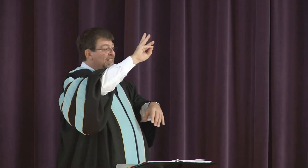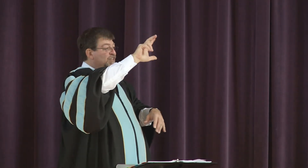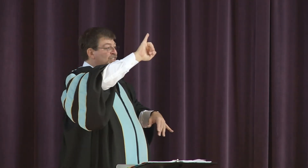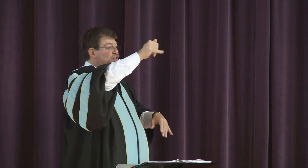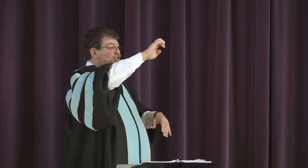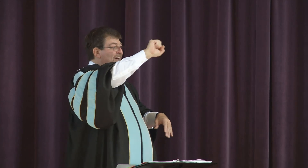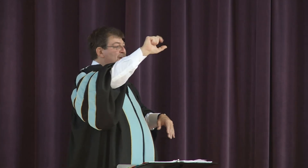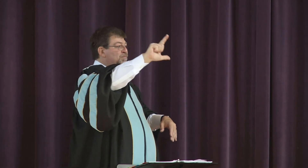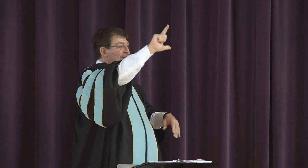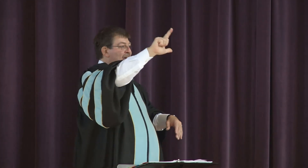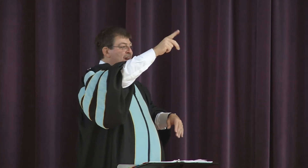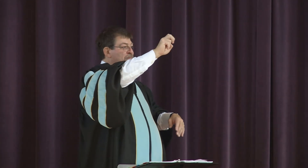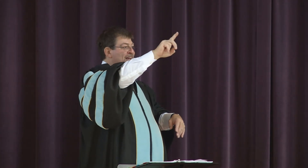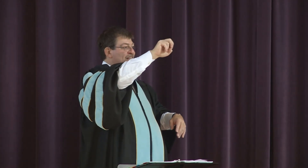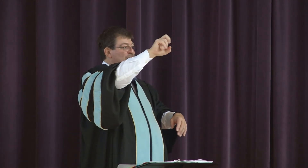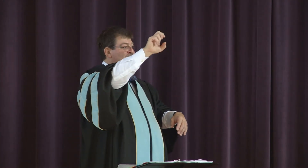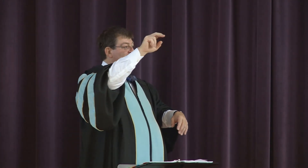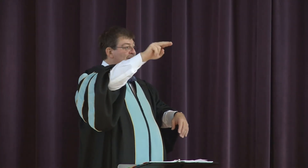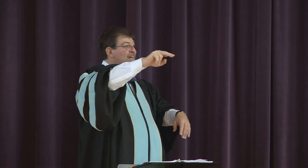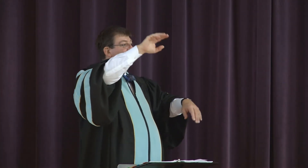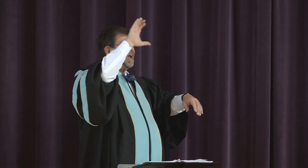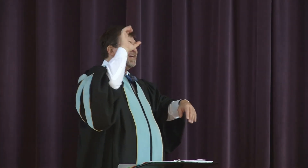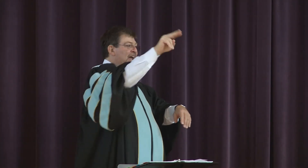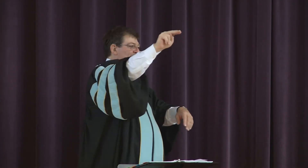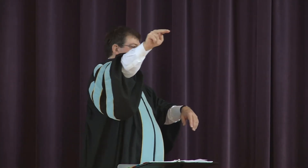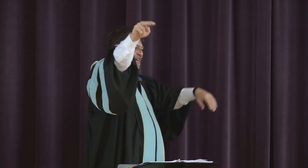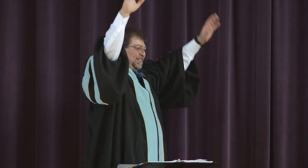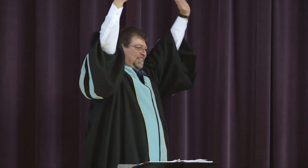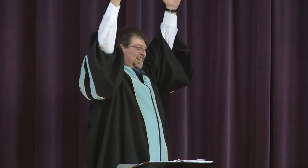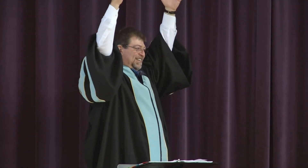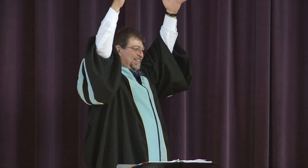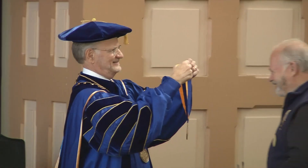Class of 1963, James L. Pedersen, Connecticut.